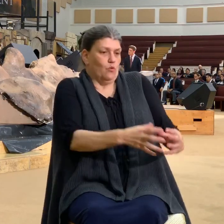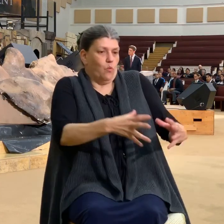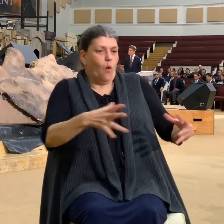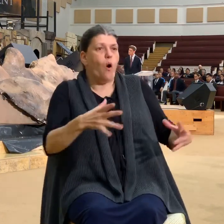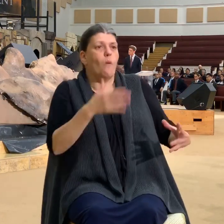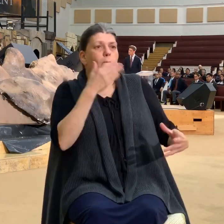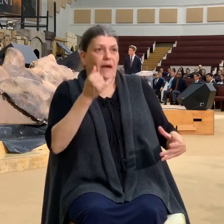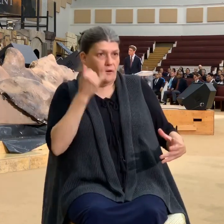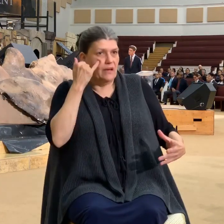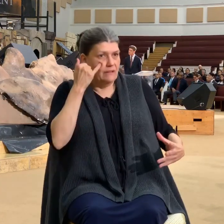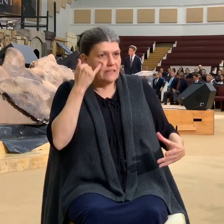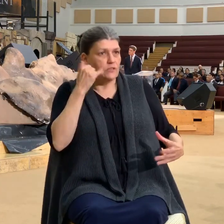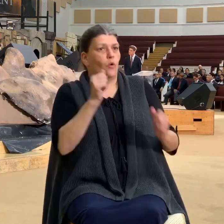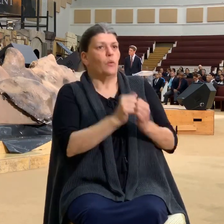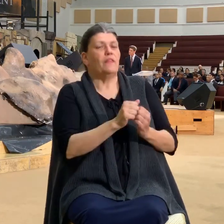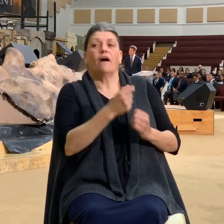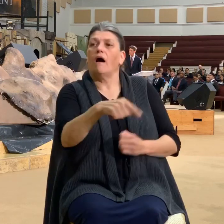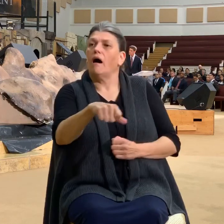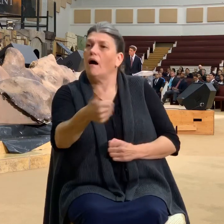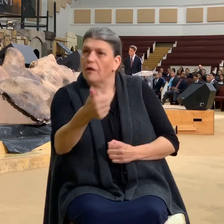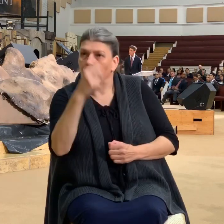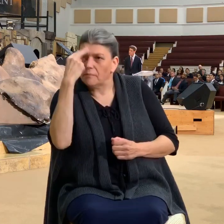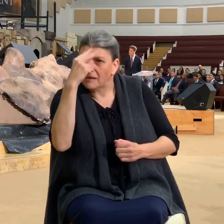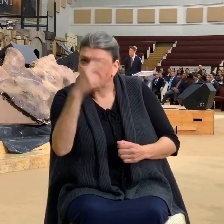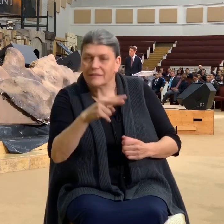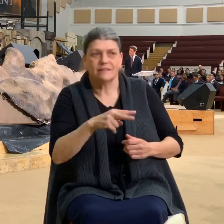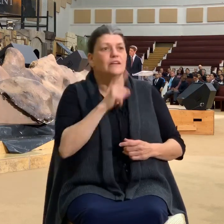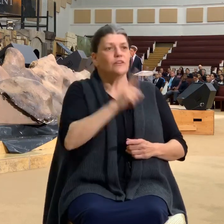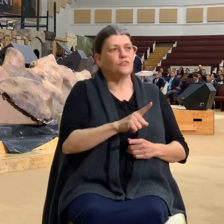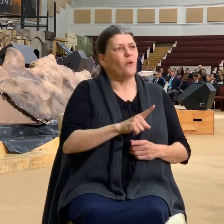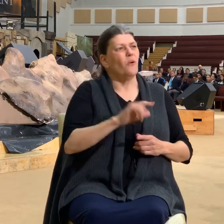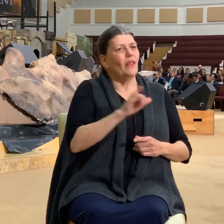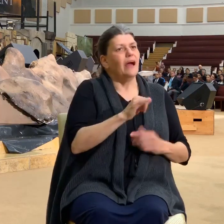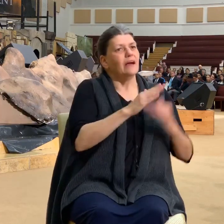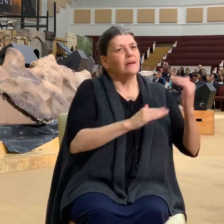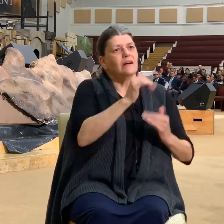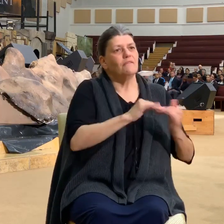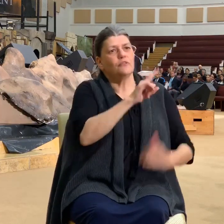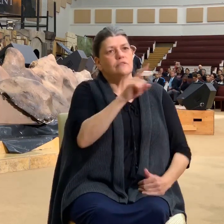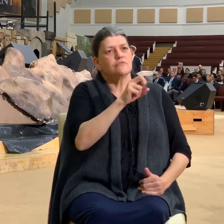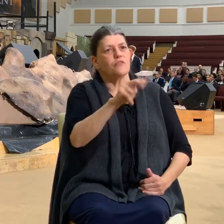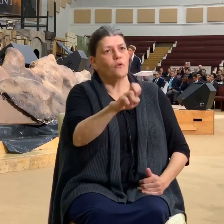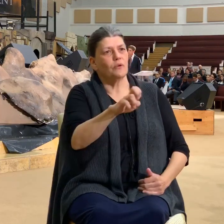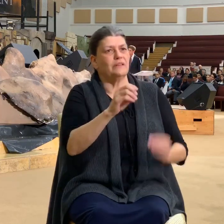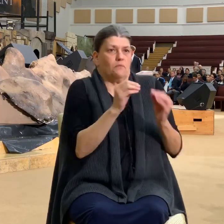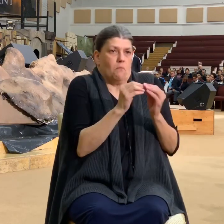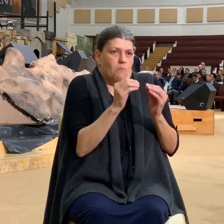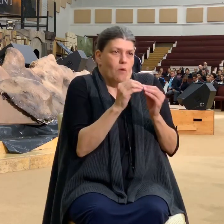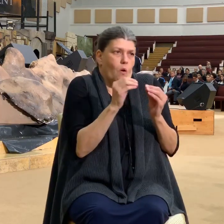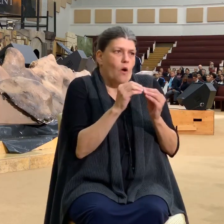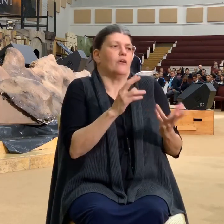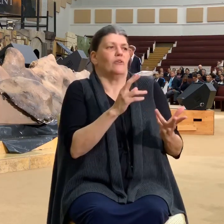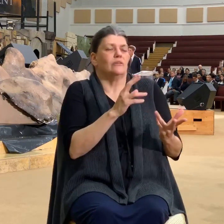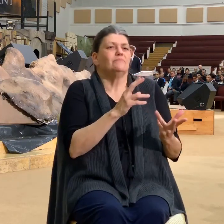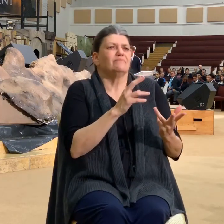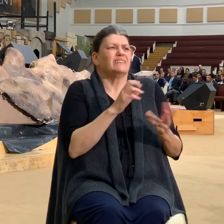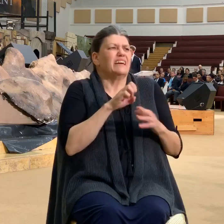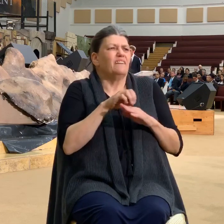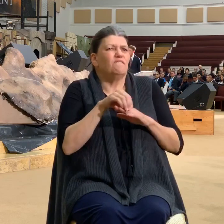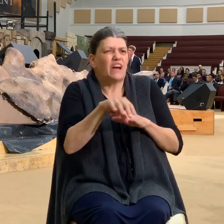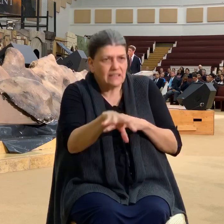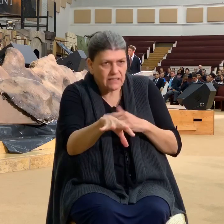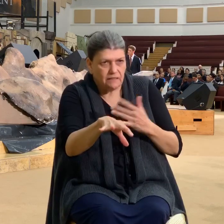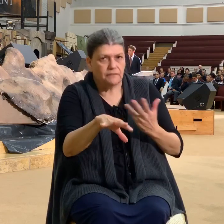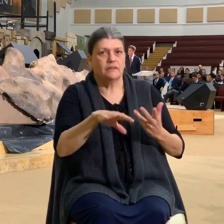comfort and so on and so forth, and comfort zones, that it would be more effective. And so there was a whole wave in the 70s, 80s,